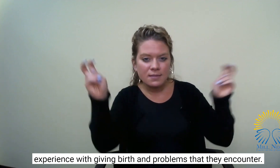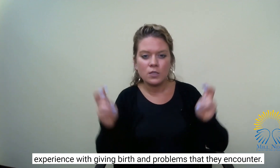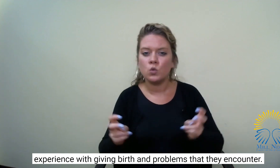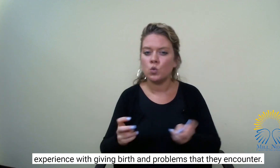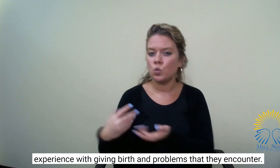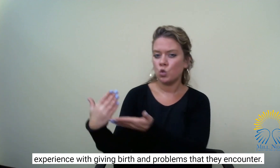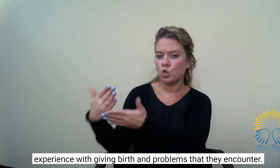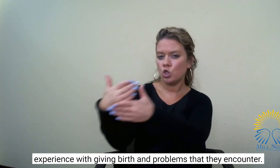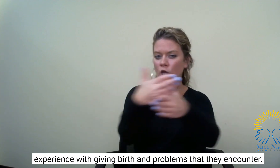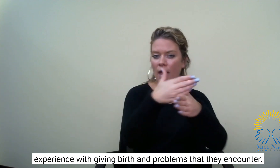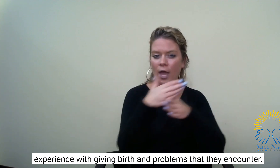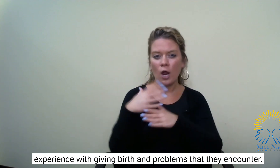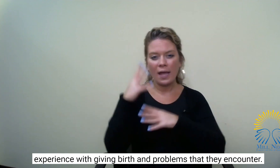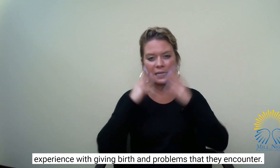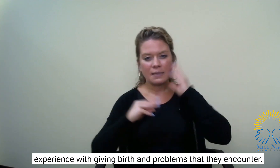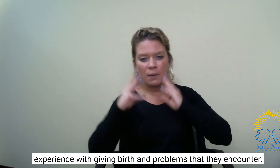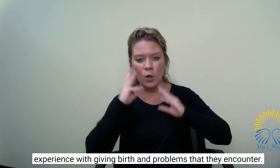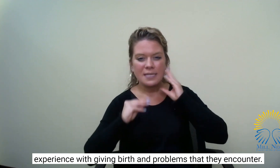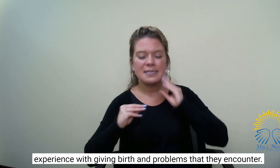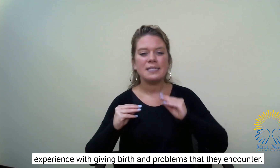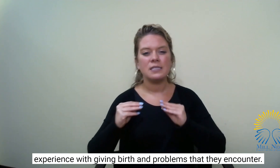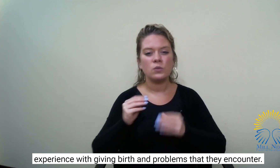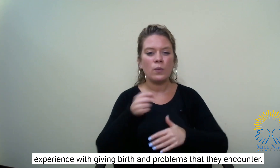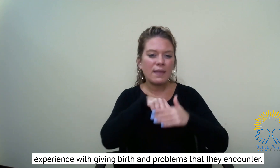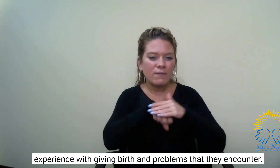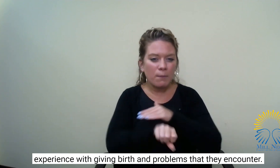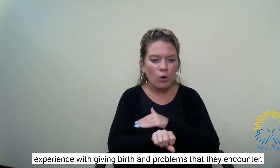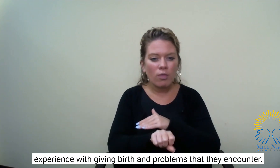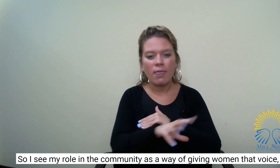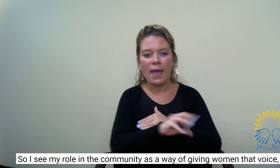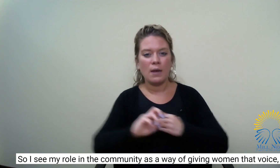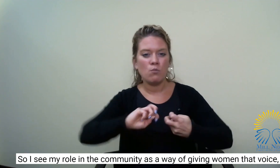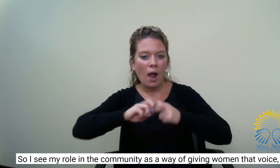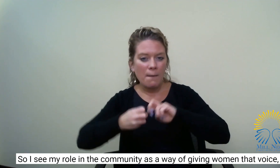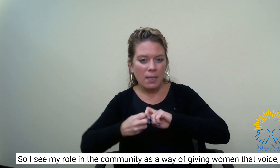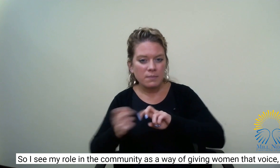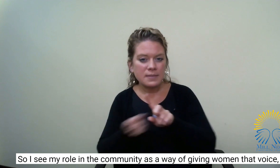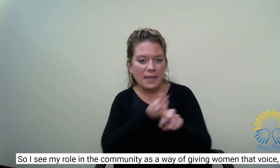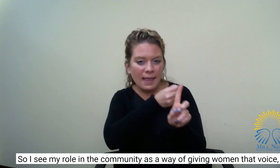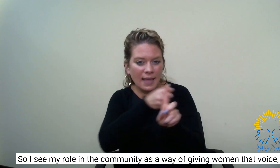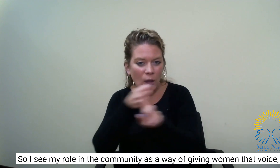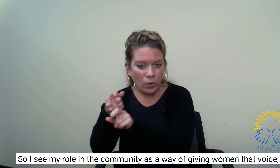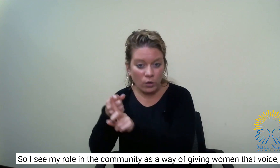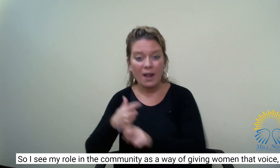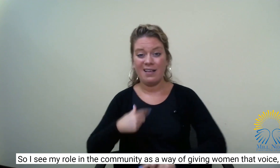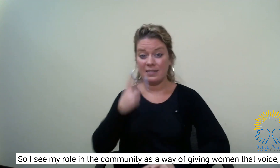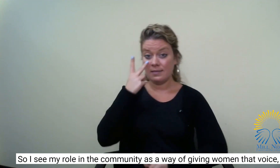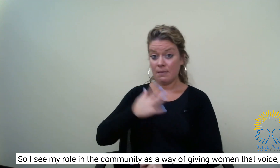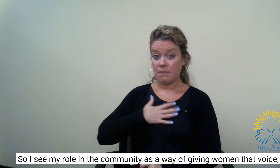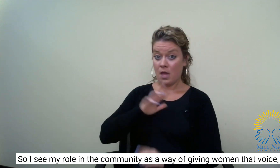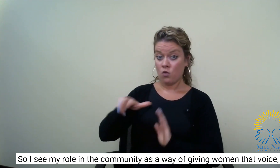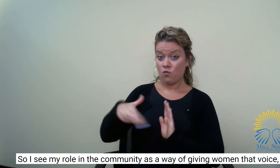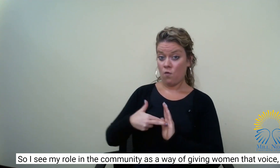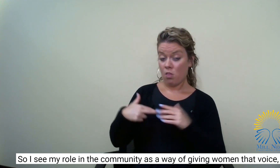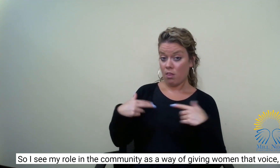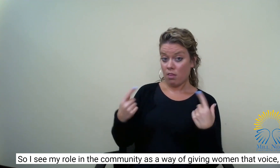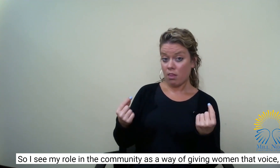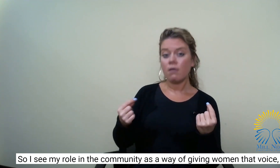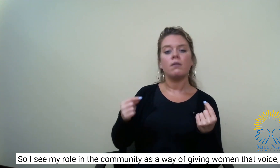giving birth and problems that they're encountered. So I see my role in the community as a way of giving women that voice